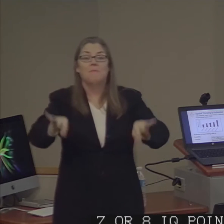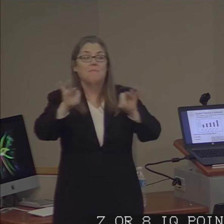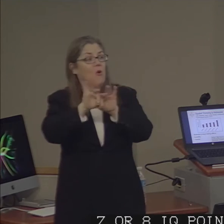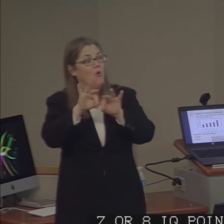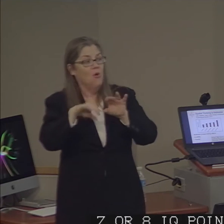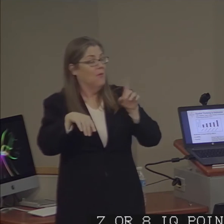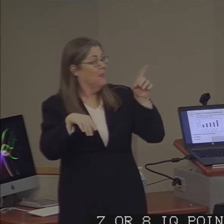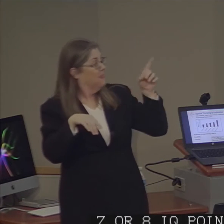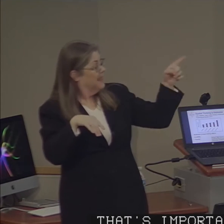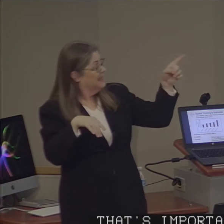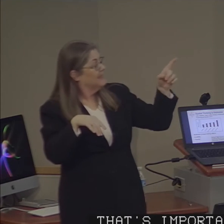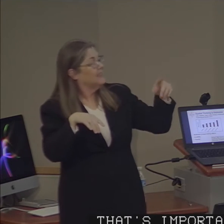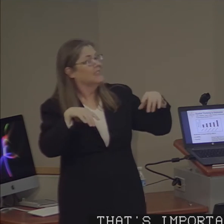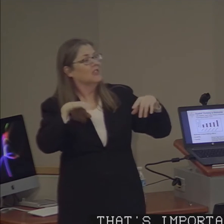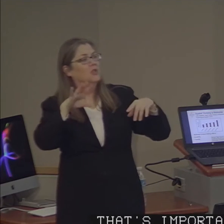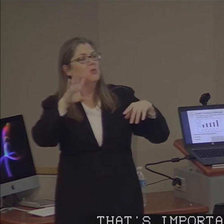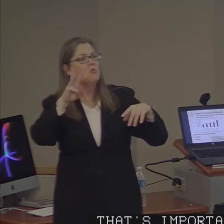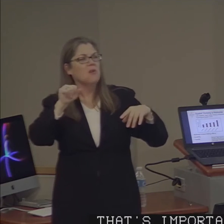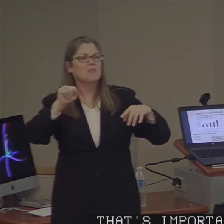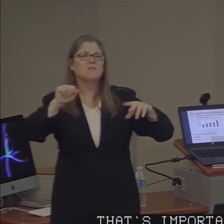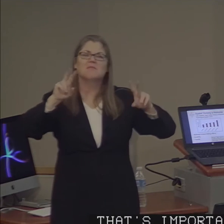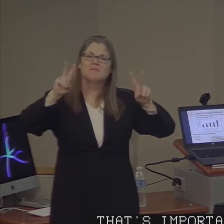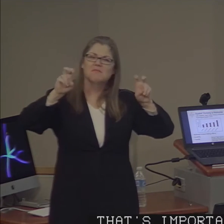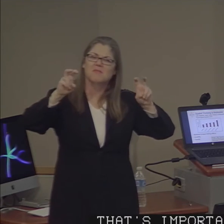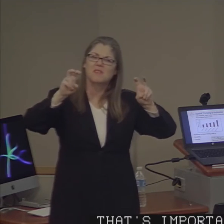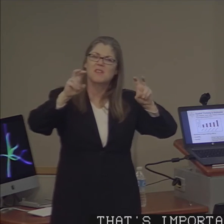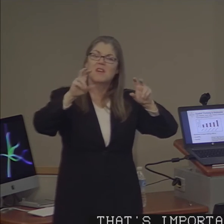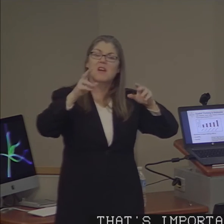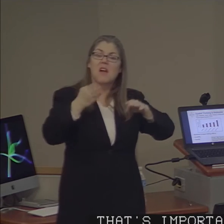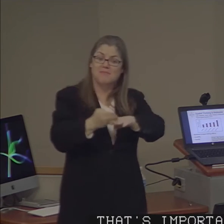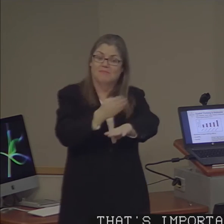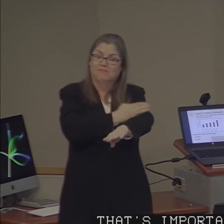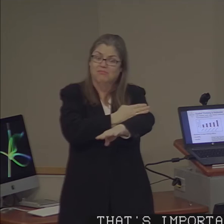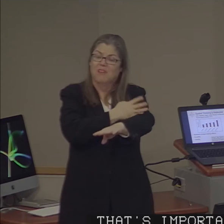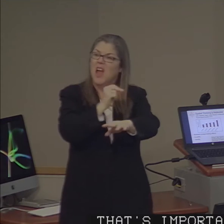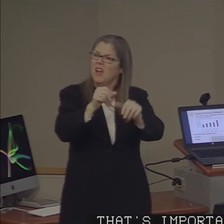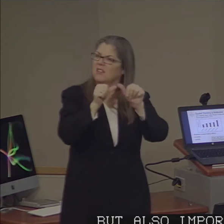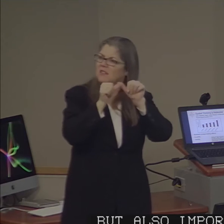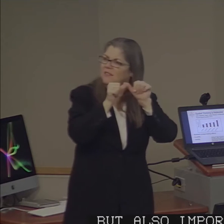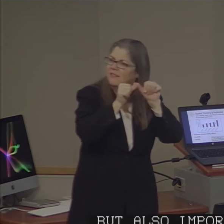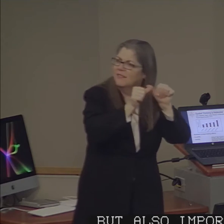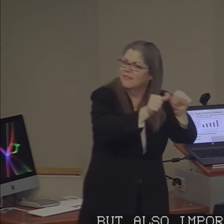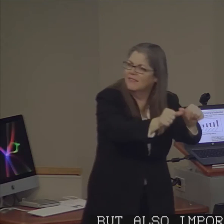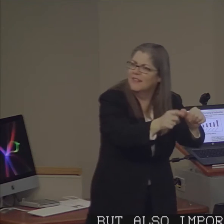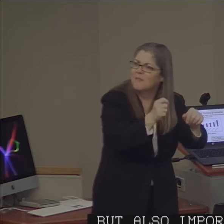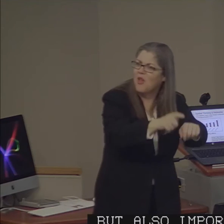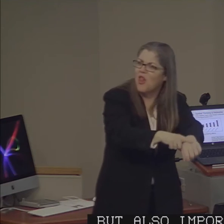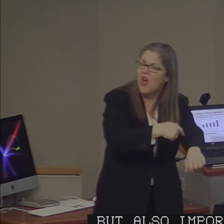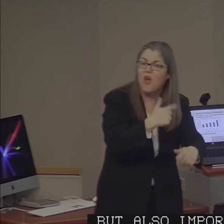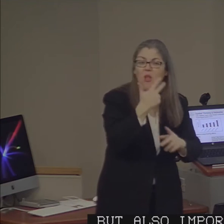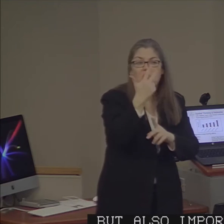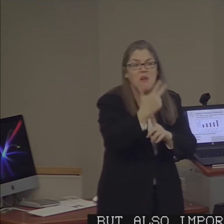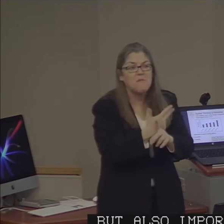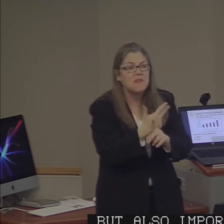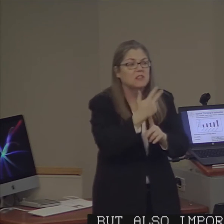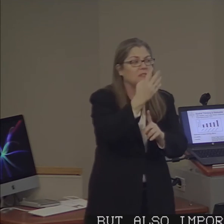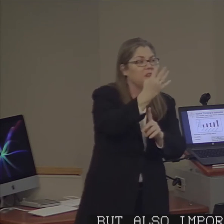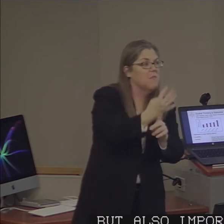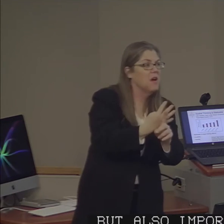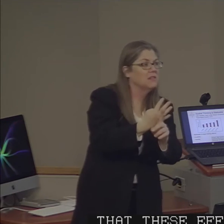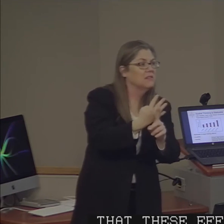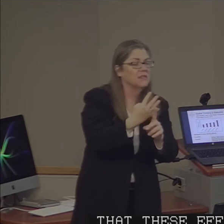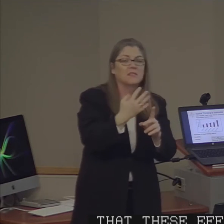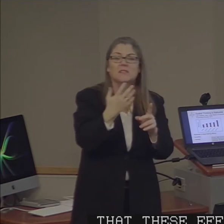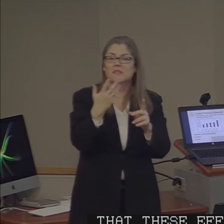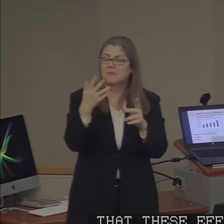effects were at least reasonably long-lasting. They lasted 3 to 4 months. And when I say 3 to 4 months, it's not